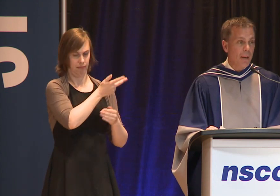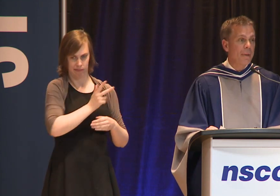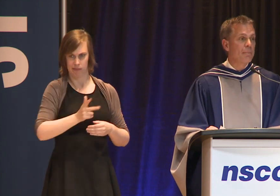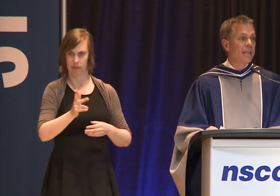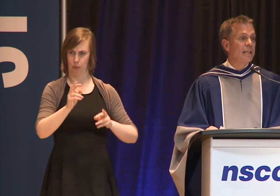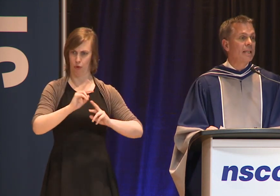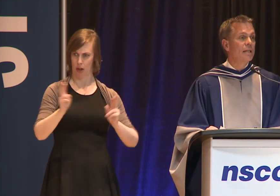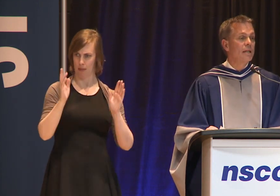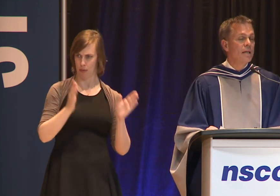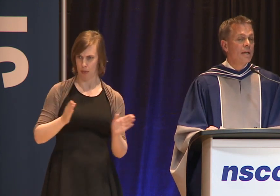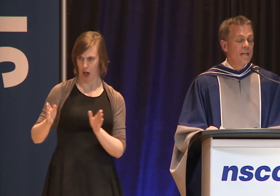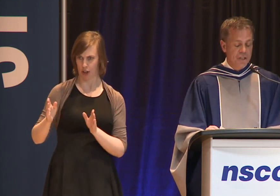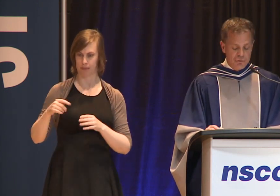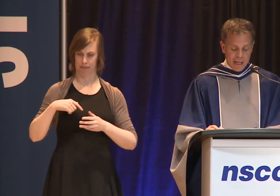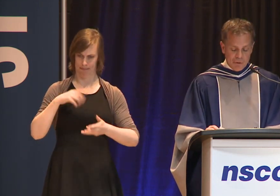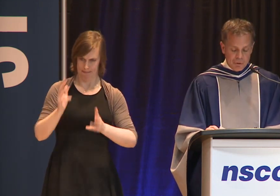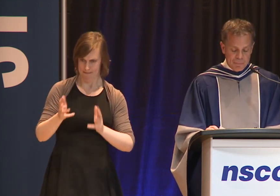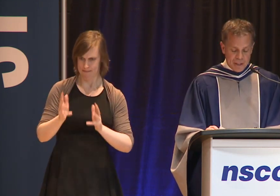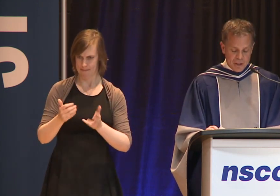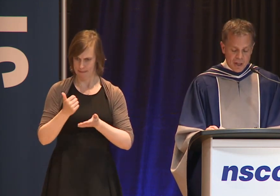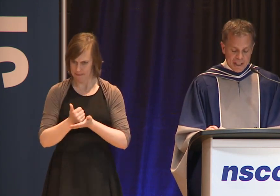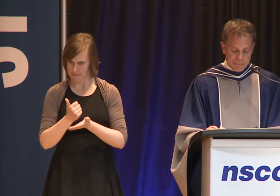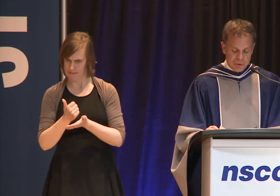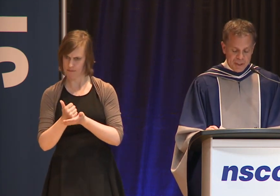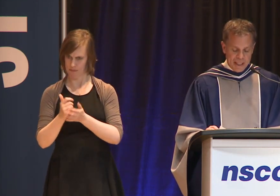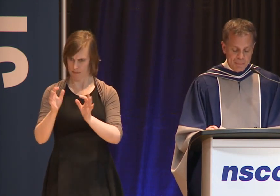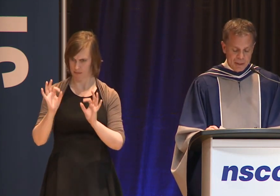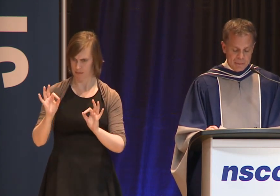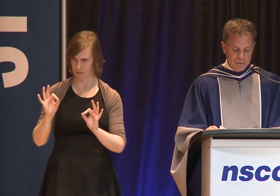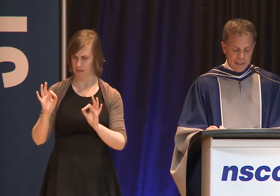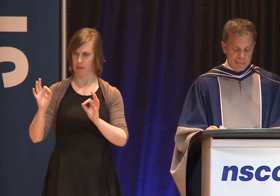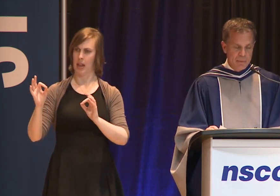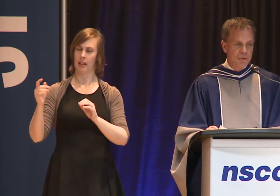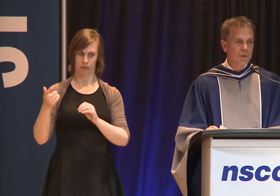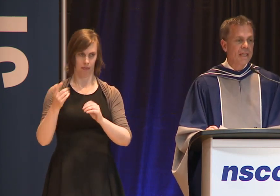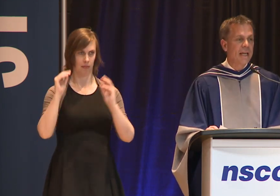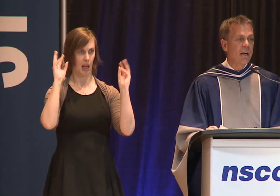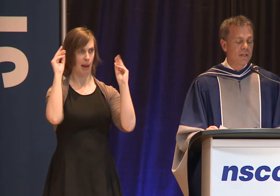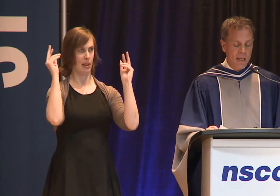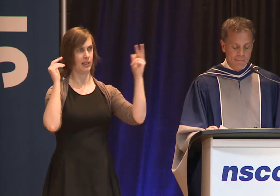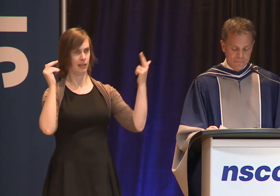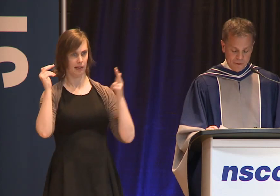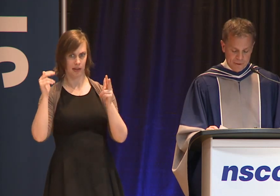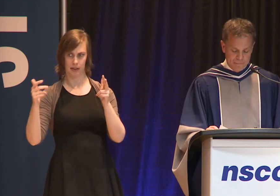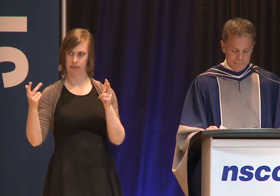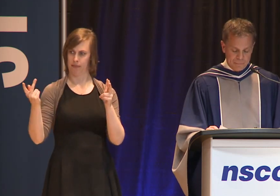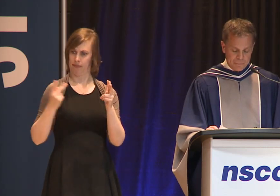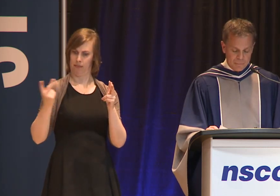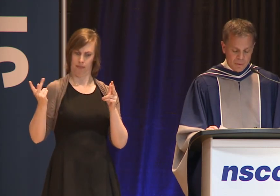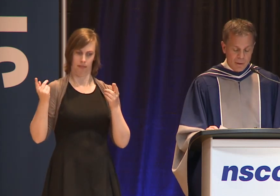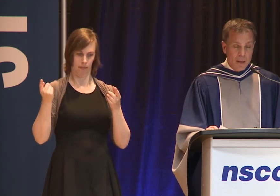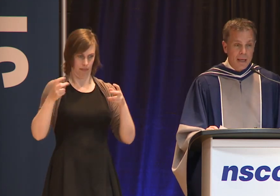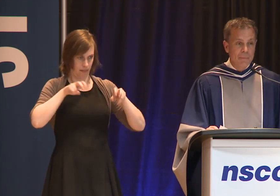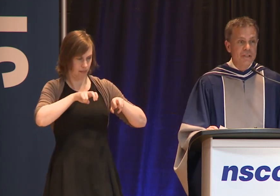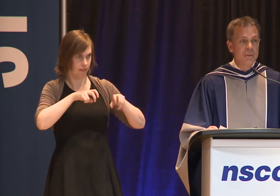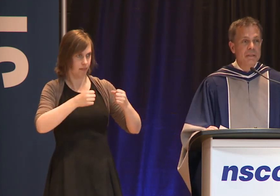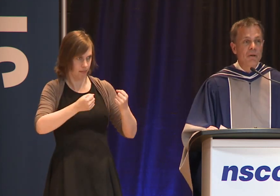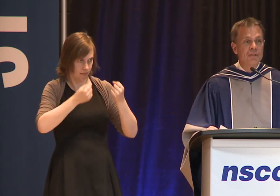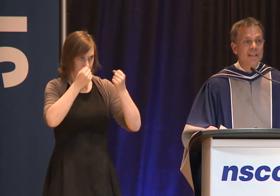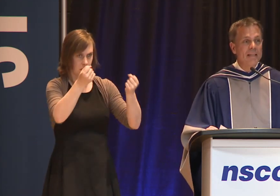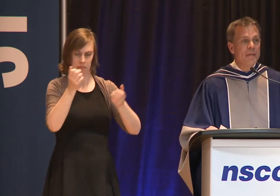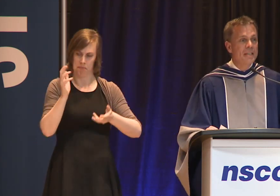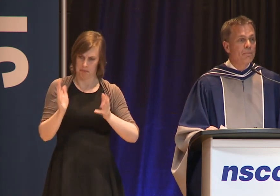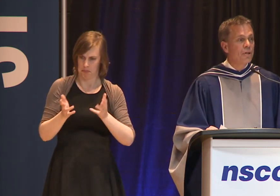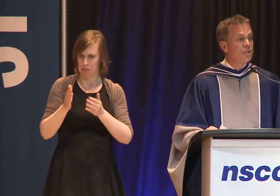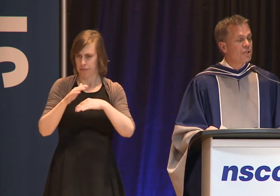she stopped my bleeding, and she traveled with me to the hospital in the ambulance, providing me with great care and comfort. And when she was